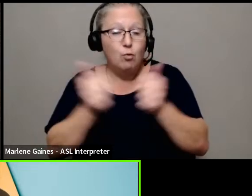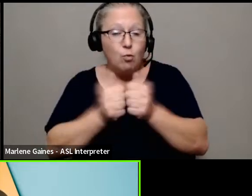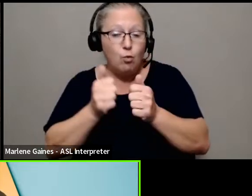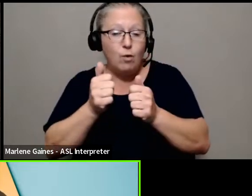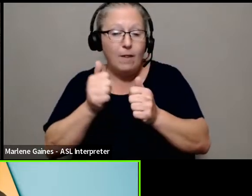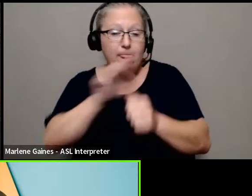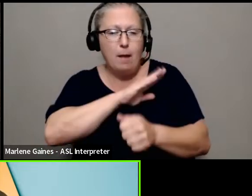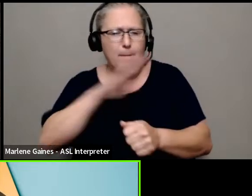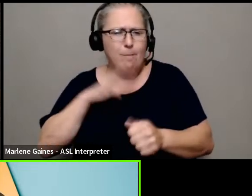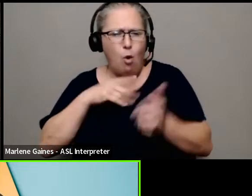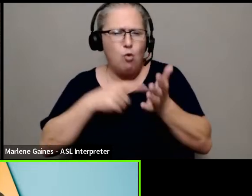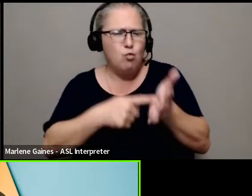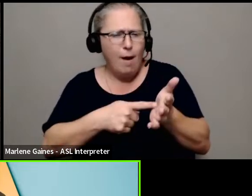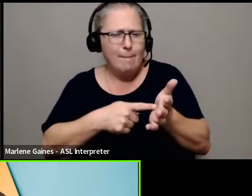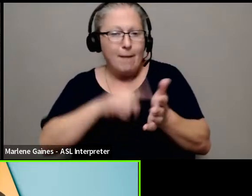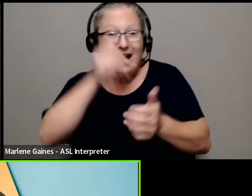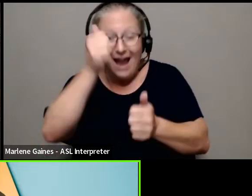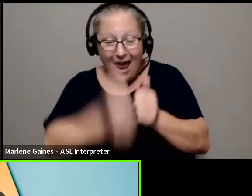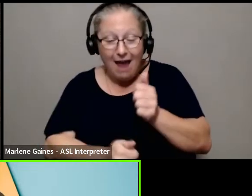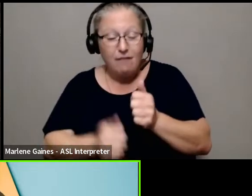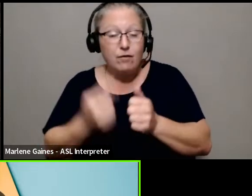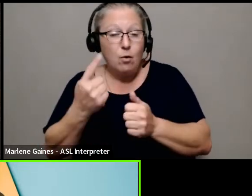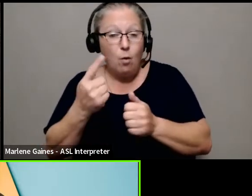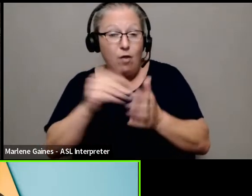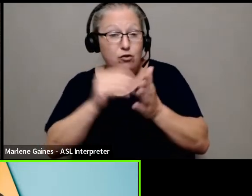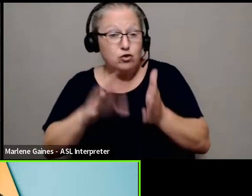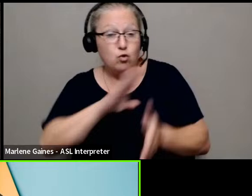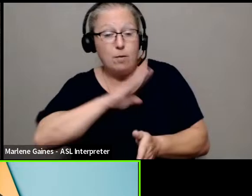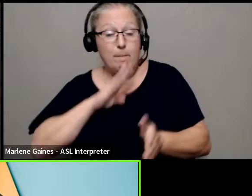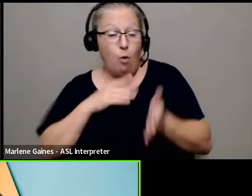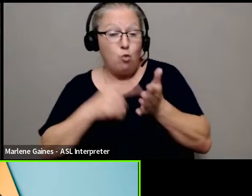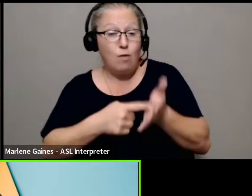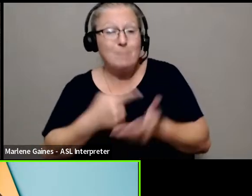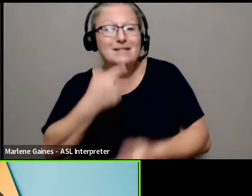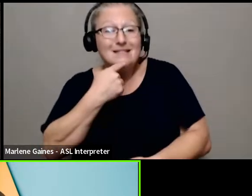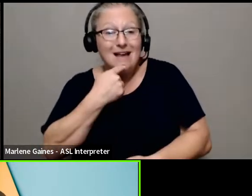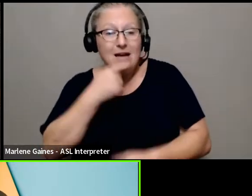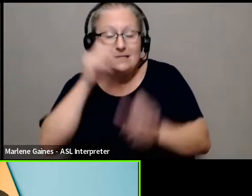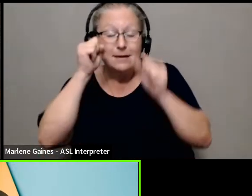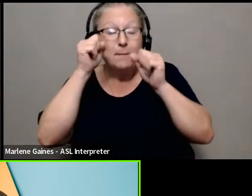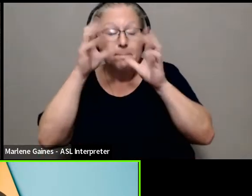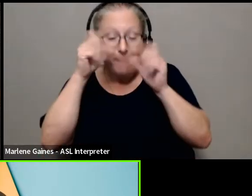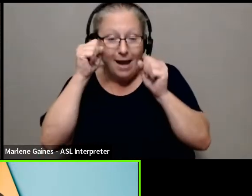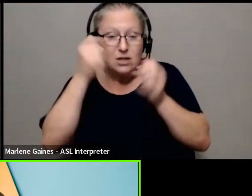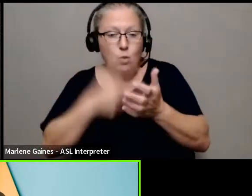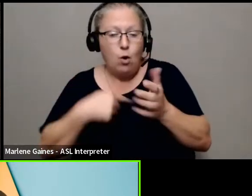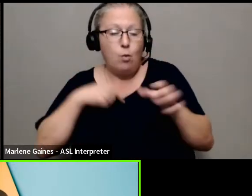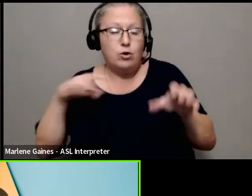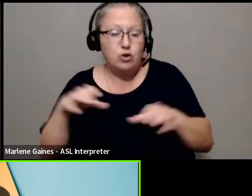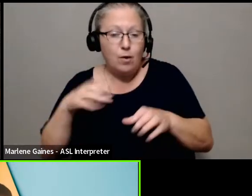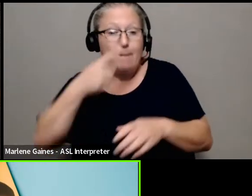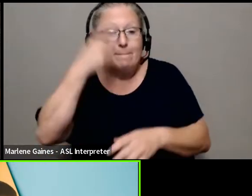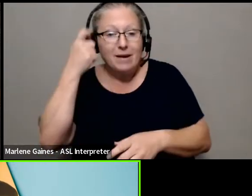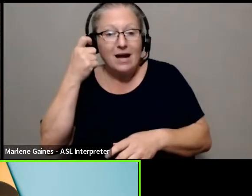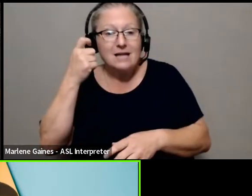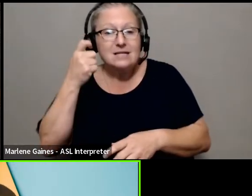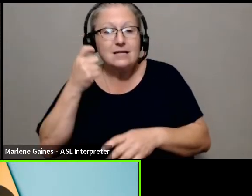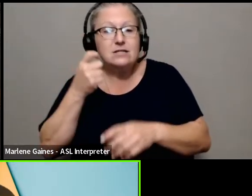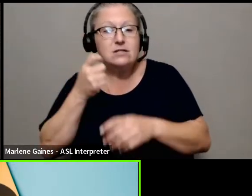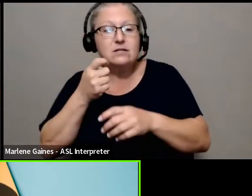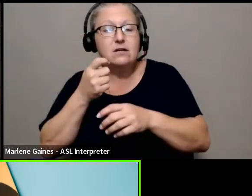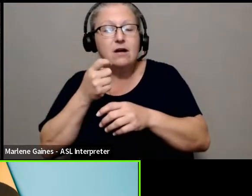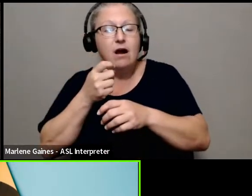the board reps, and every single one of the student board reps said it's amazing about what we're doing because it's creating